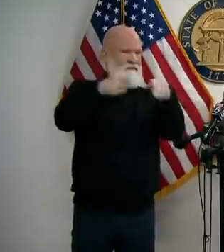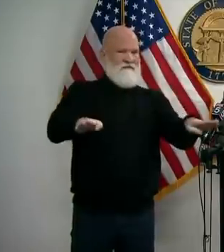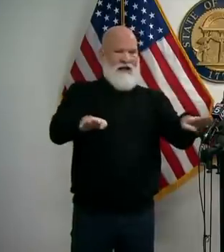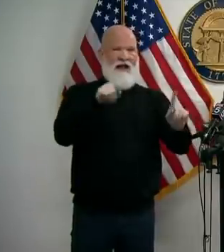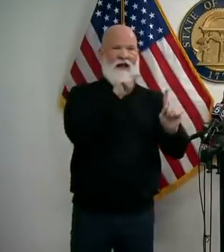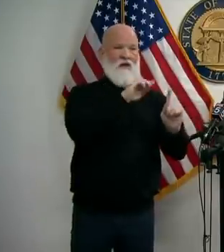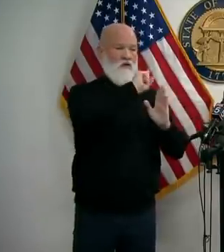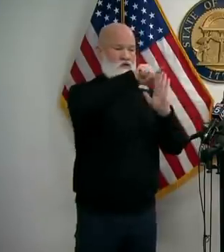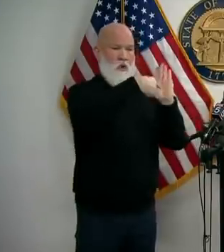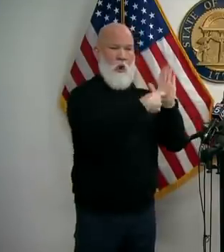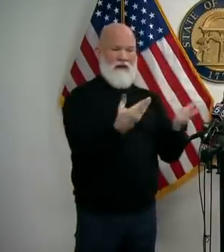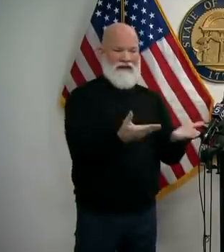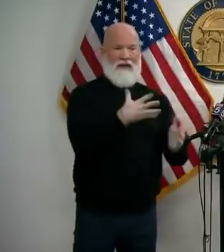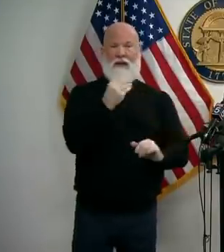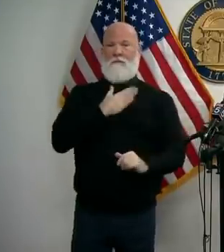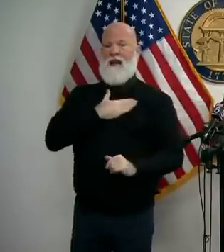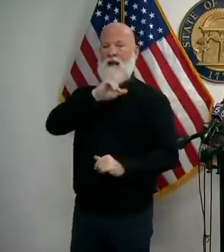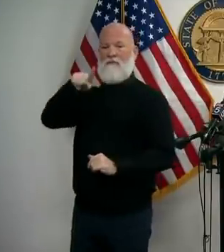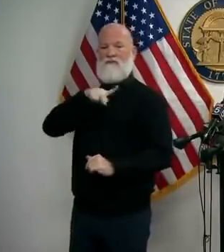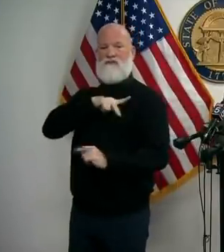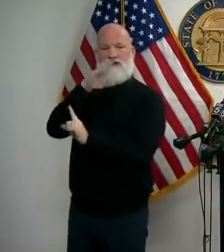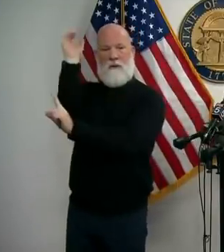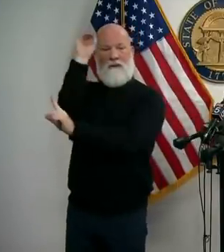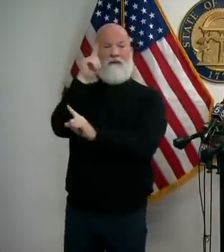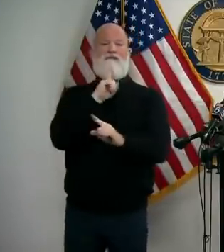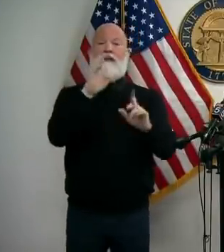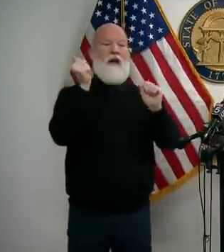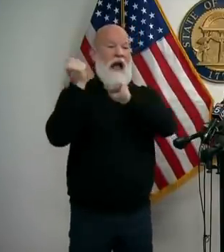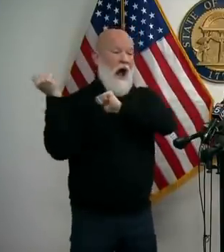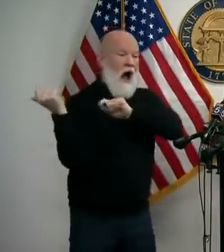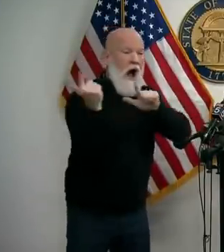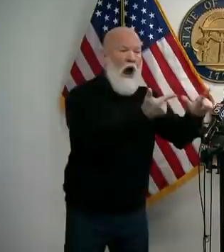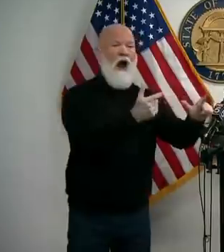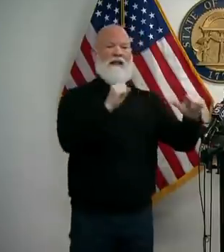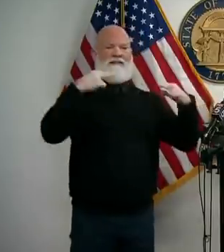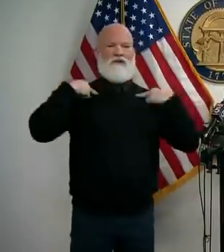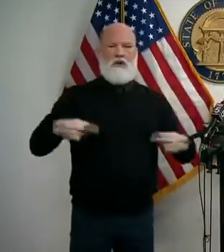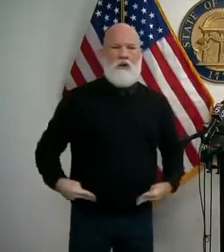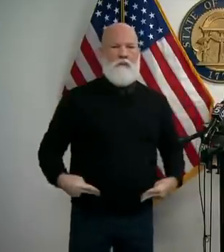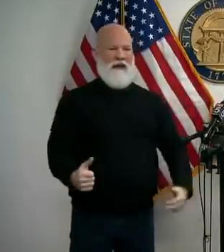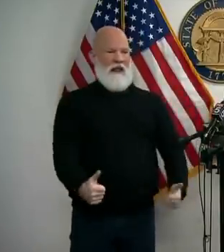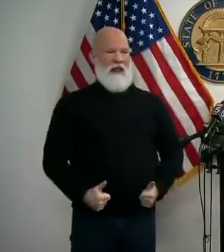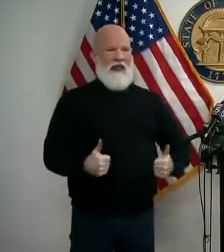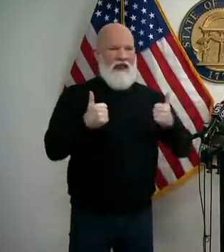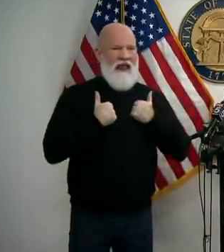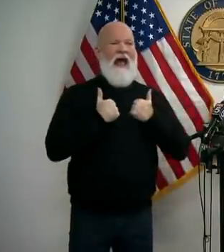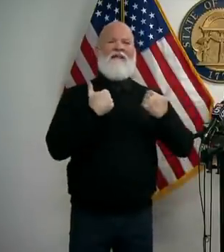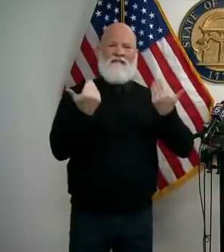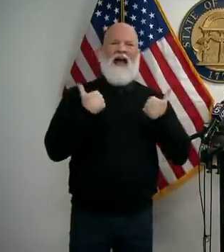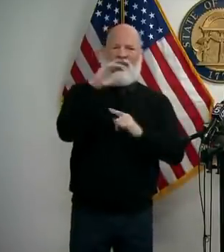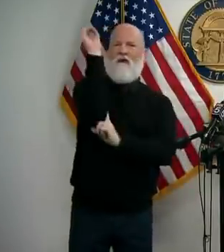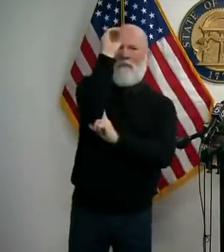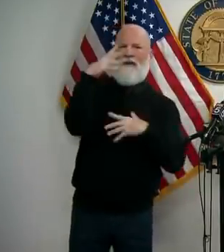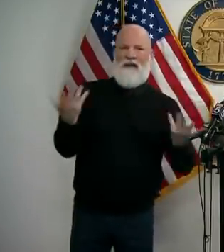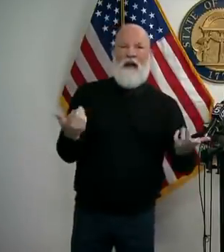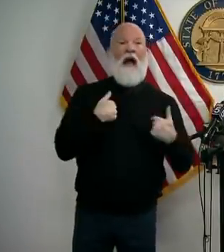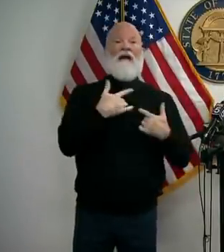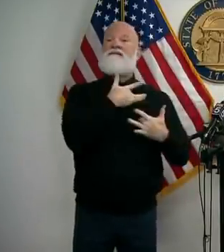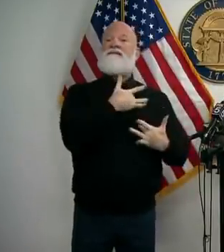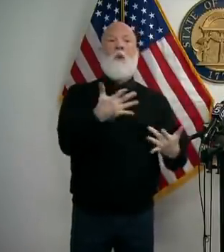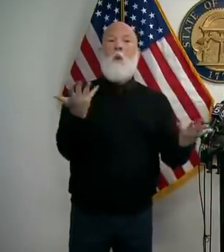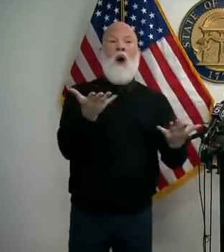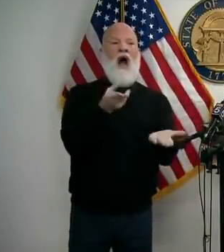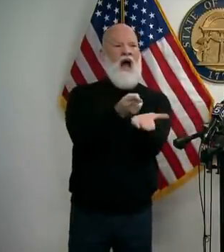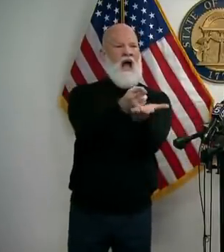You're right. But anybody in these positions, every human being alive has opinions. I just tend to be a little more honest about what I think of them, and I think that makes me do my